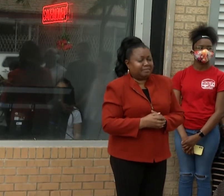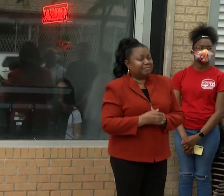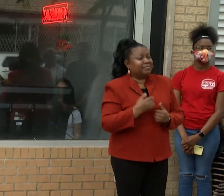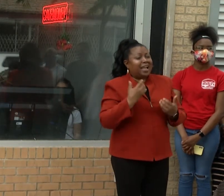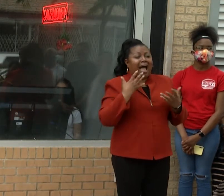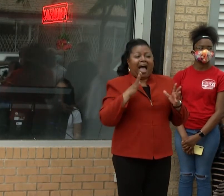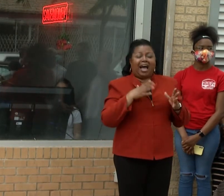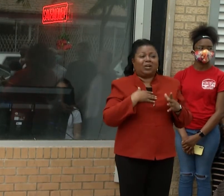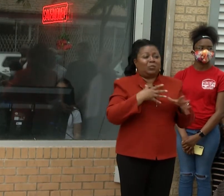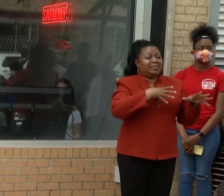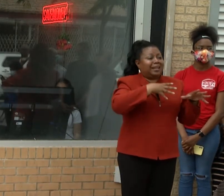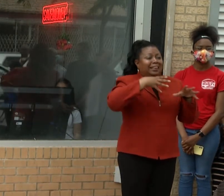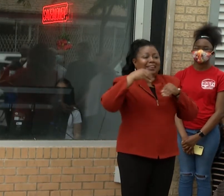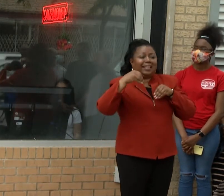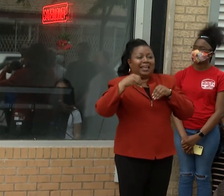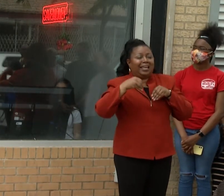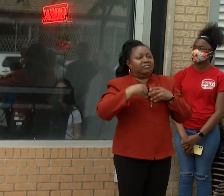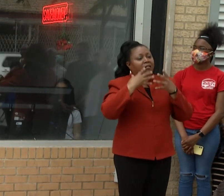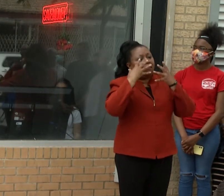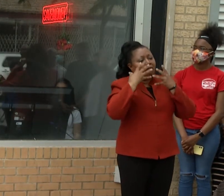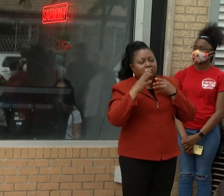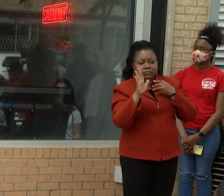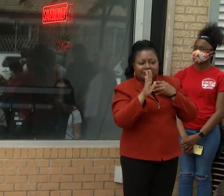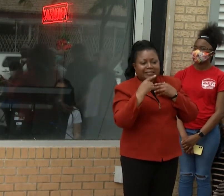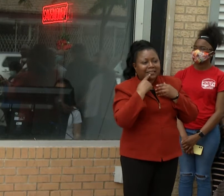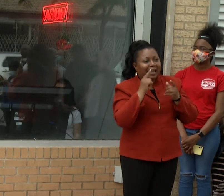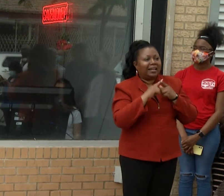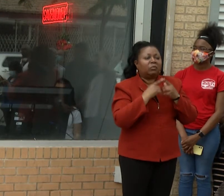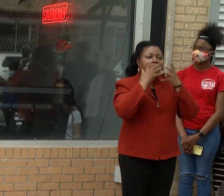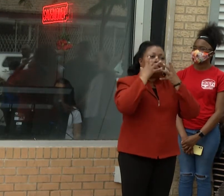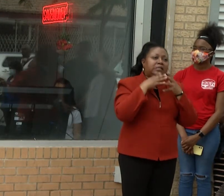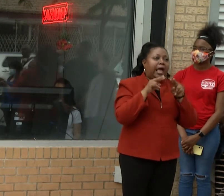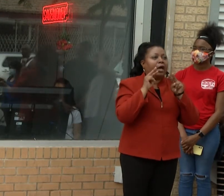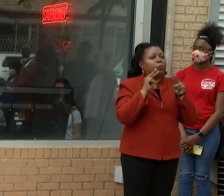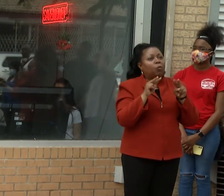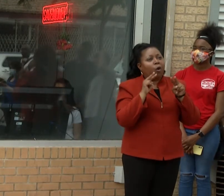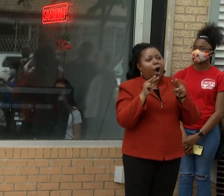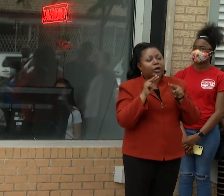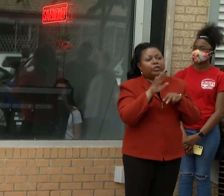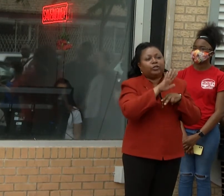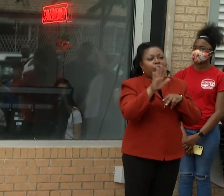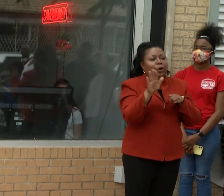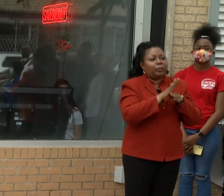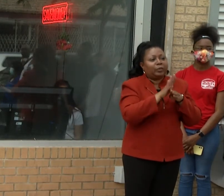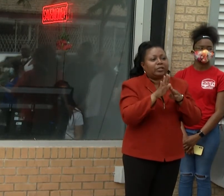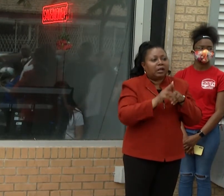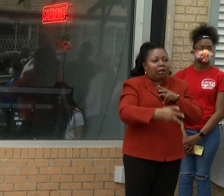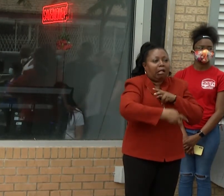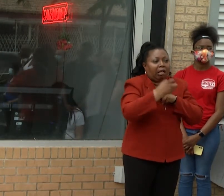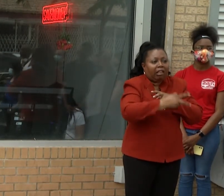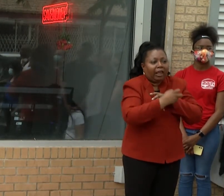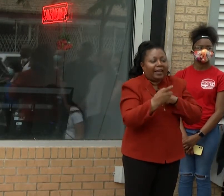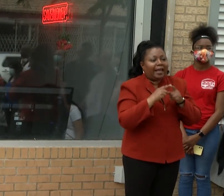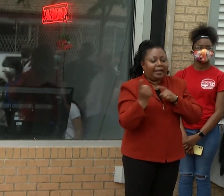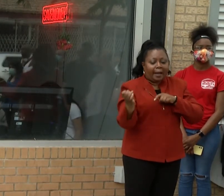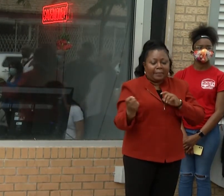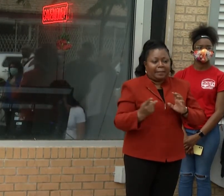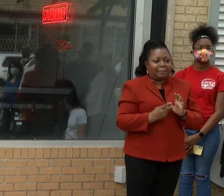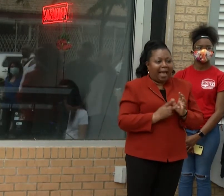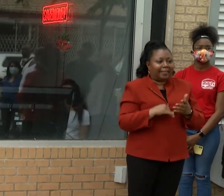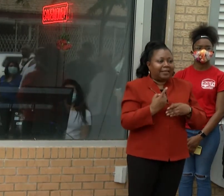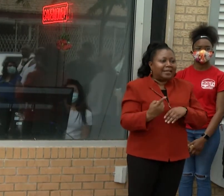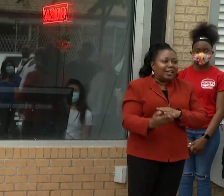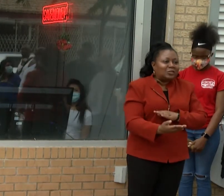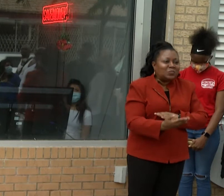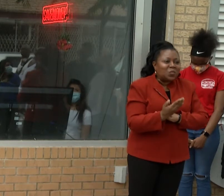I don't want to just leave here on a grim note saying it was sad watching your business being looted and then coming back the